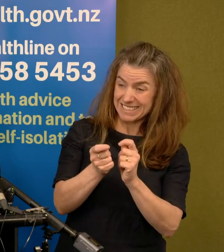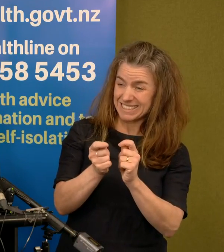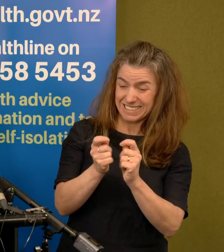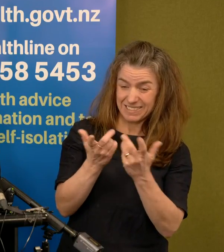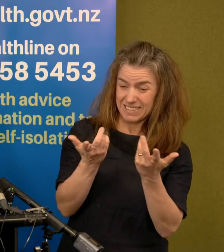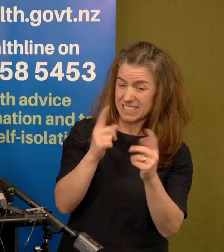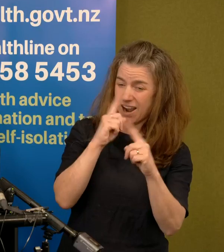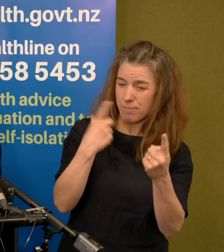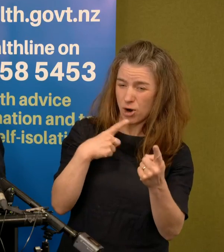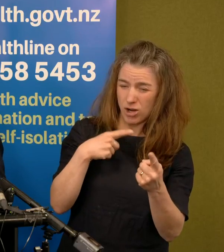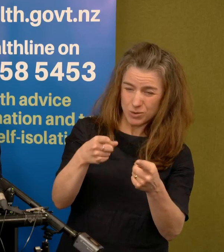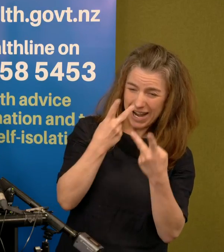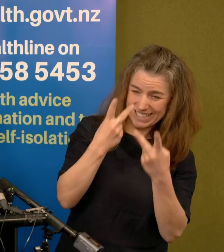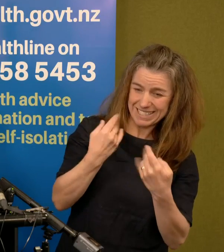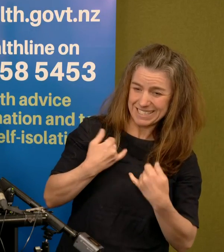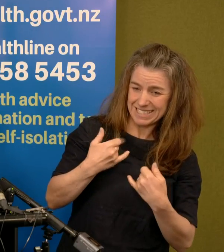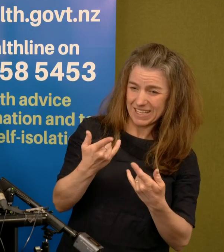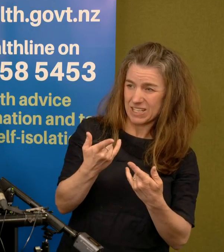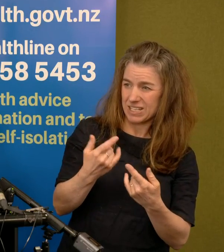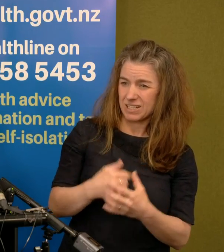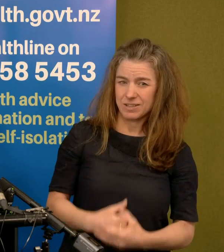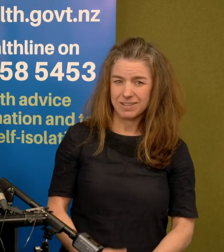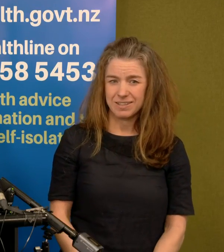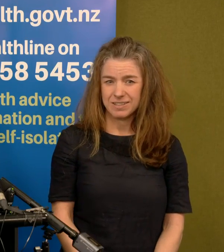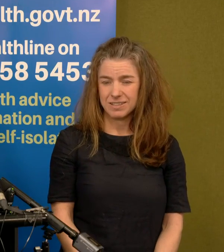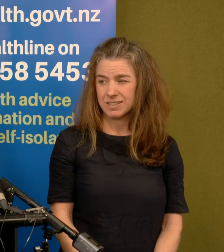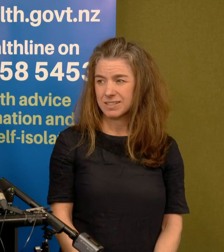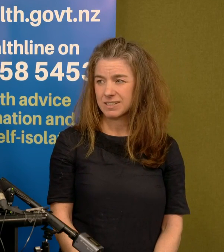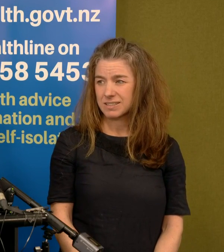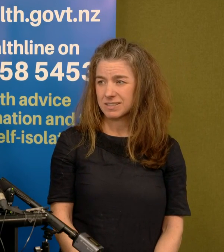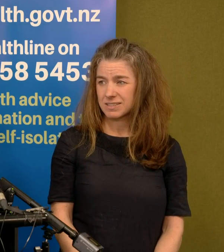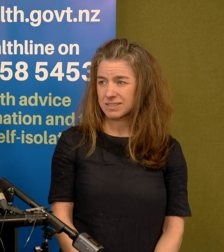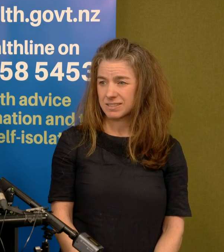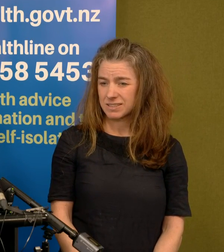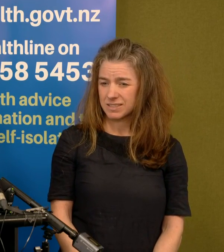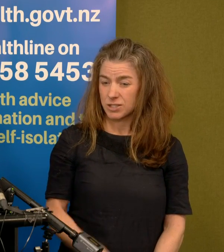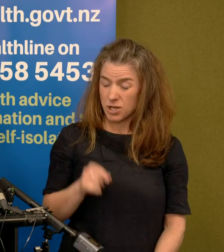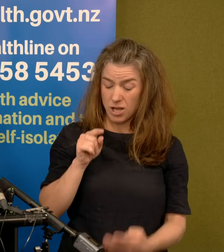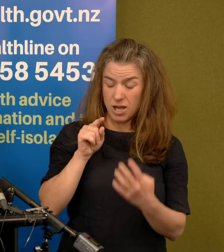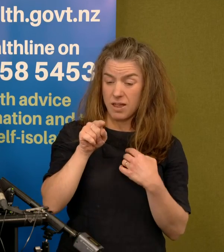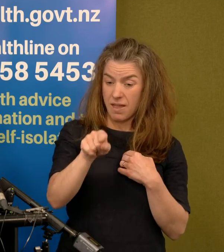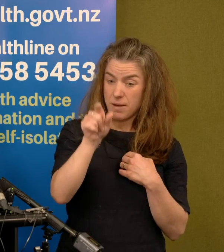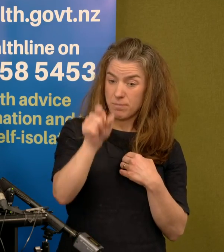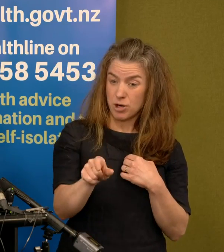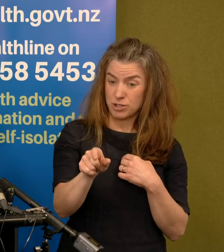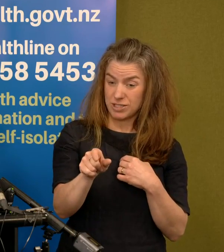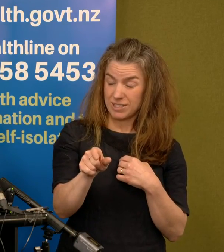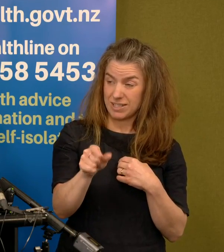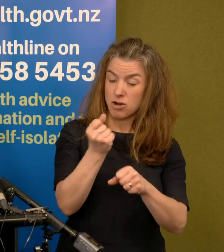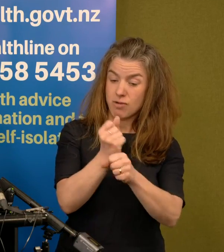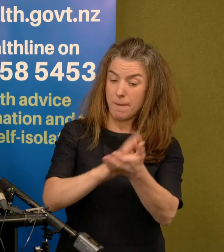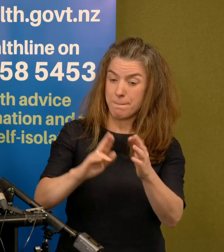not symptomatic. So on a scale of 1 to 10, how confident are you that that person did have coronavirus, but that has now recovered? Yep. Very